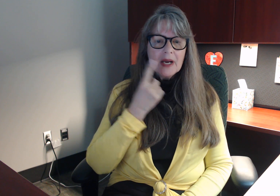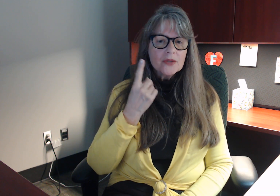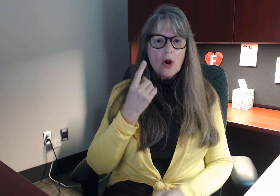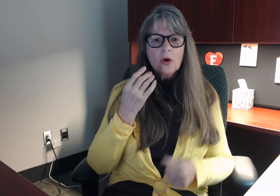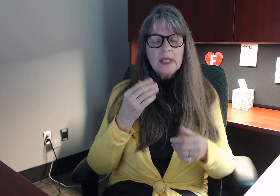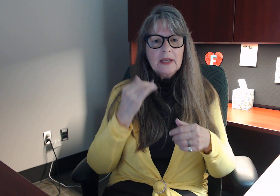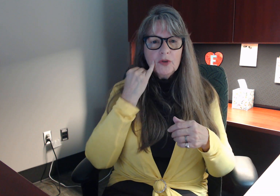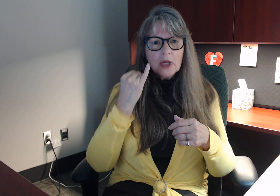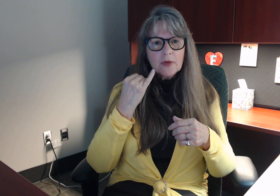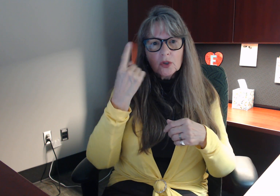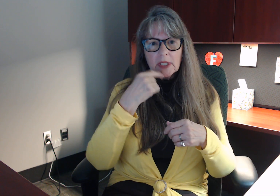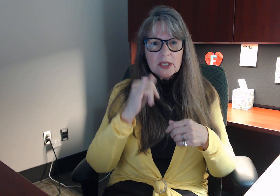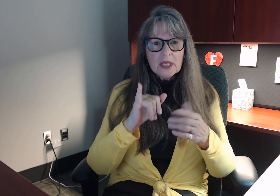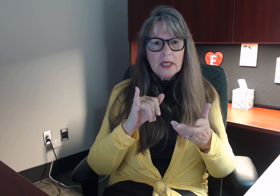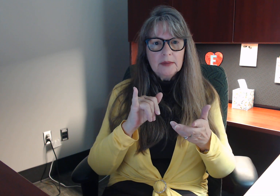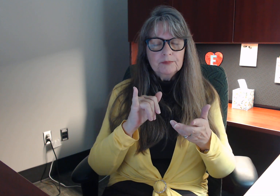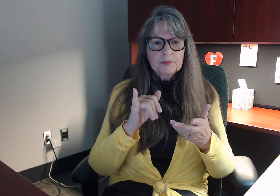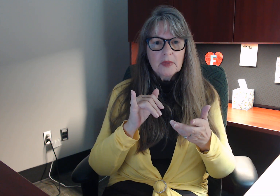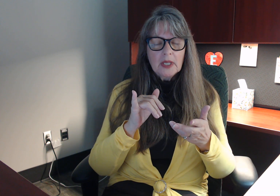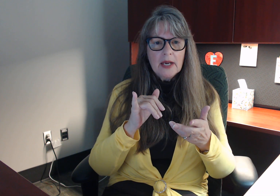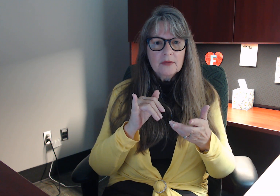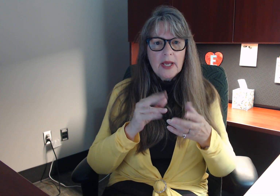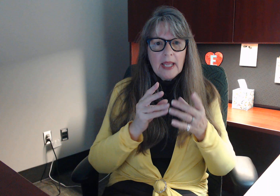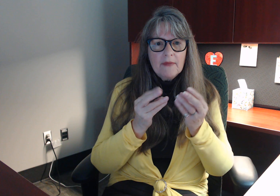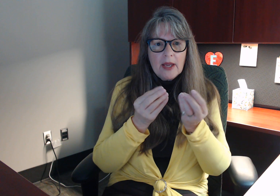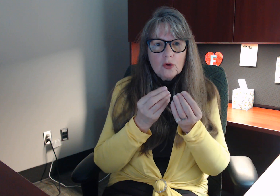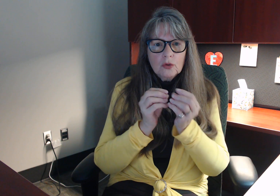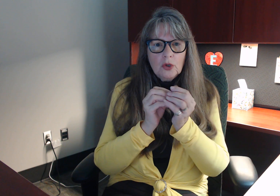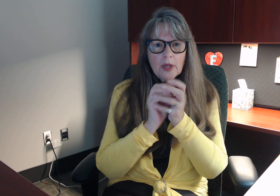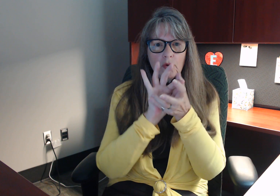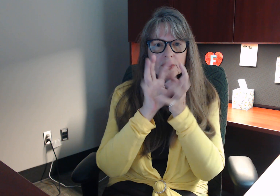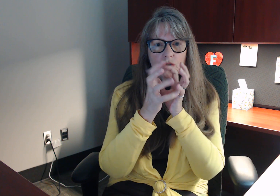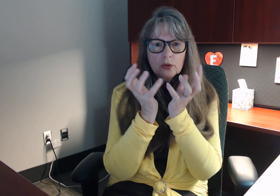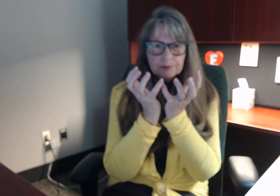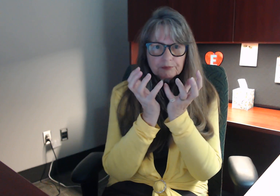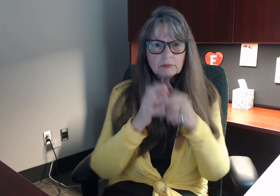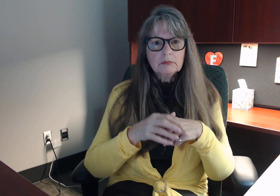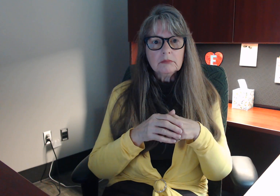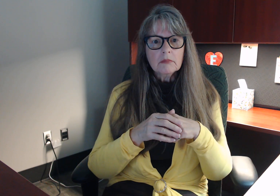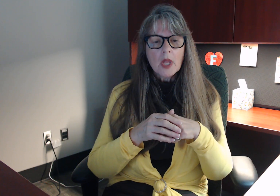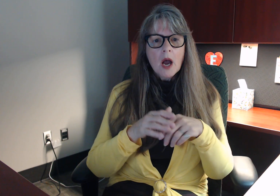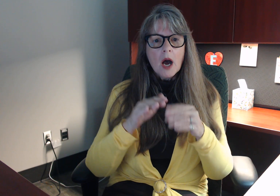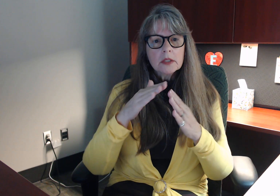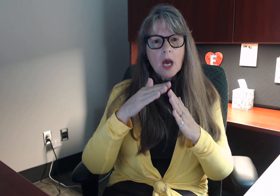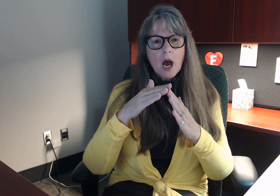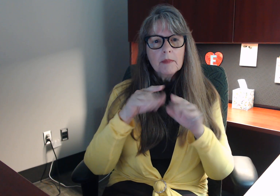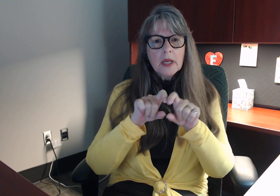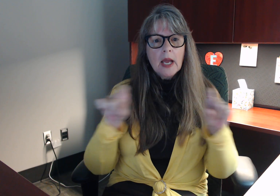because if it looks like it's kind of like had that that crystal on top,